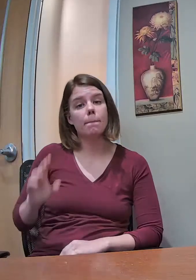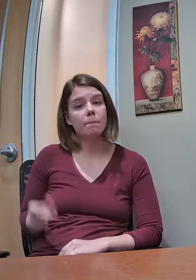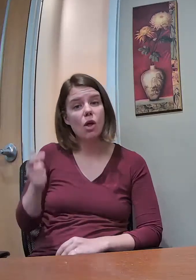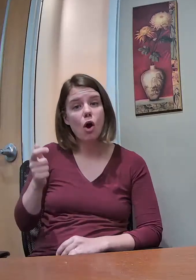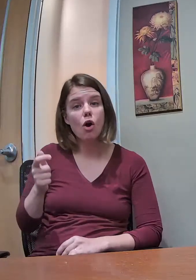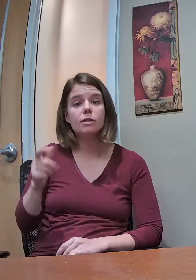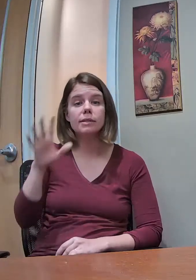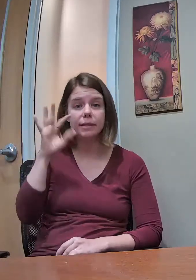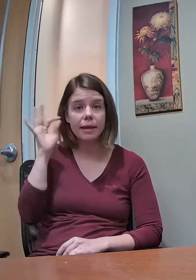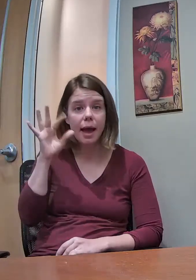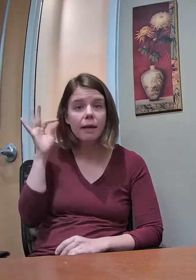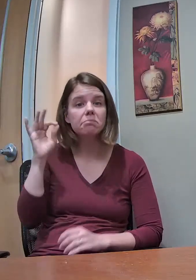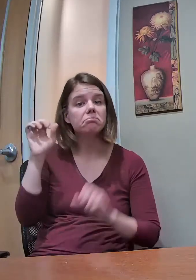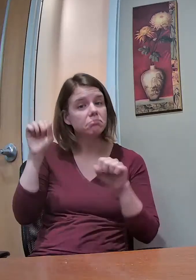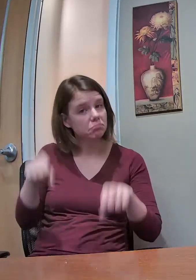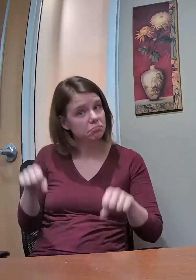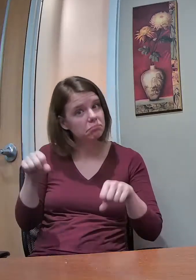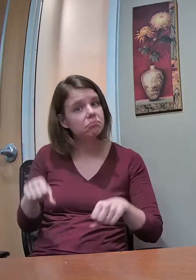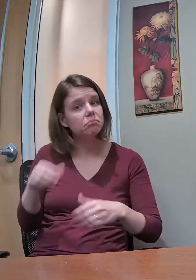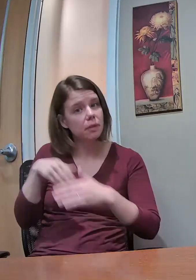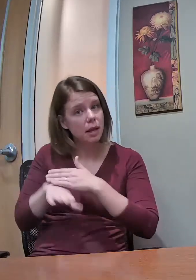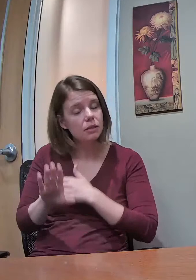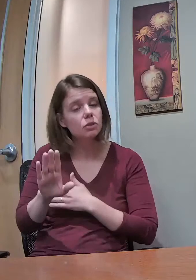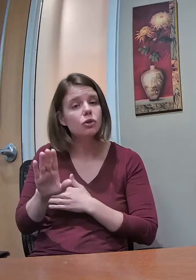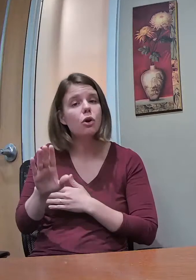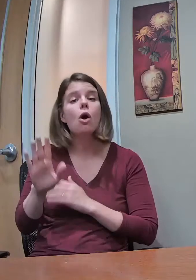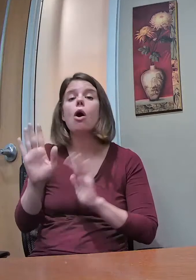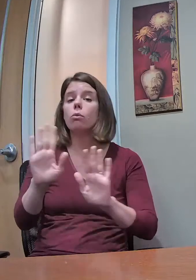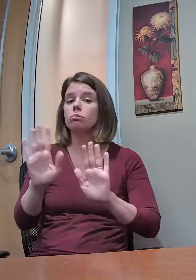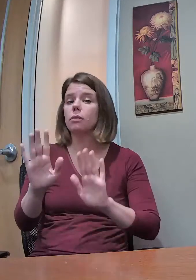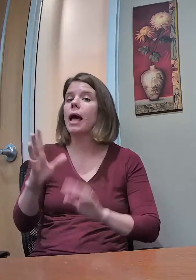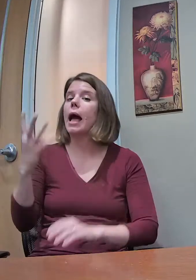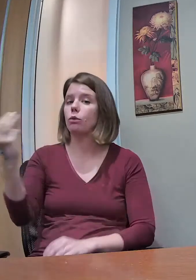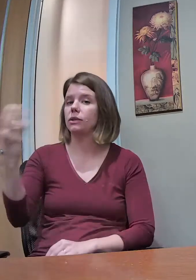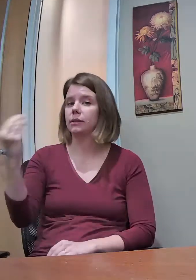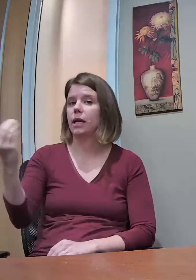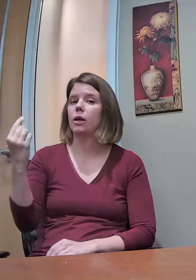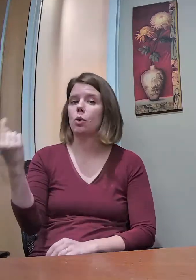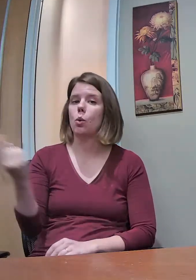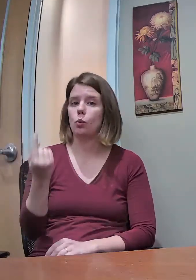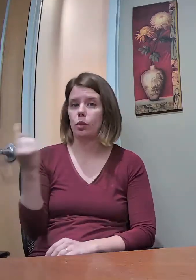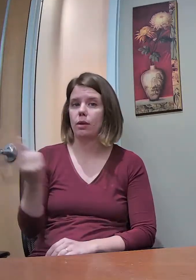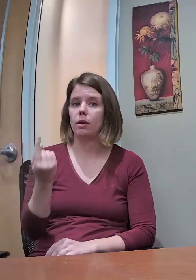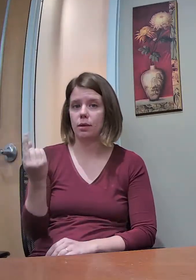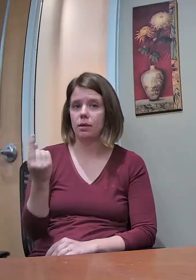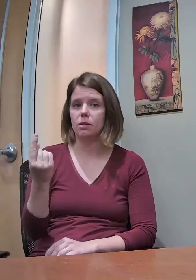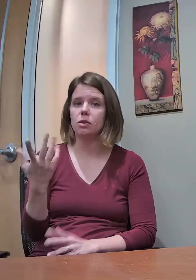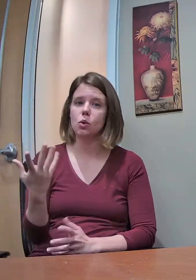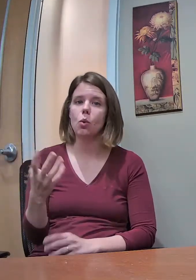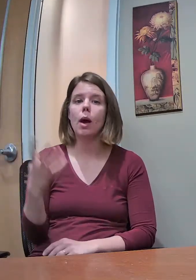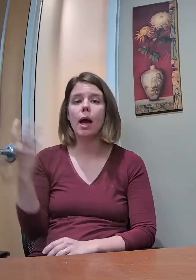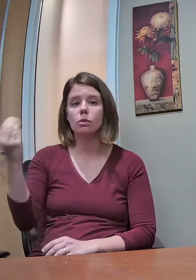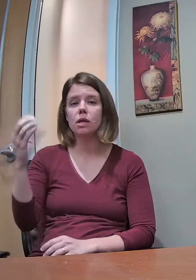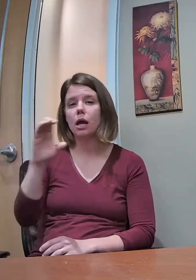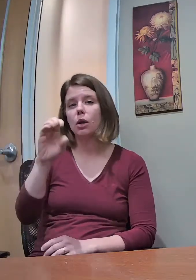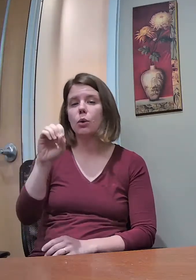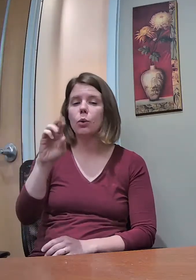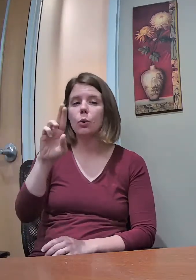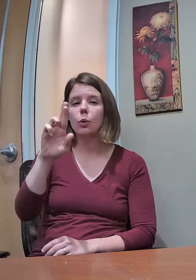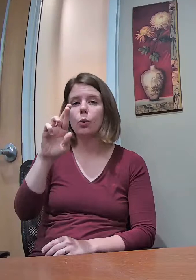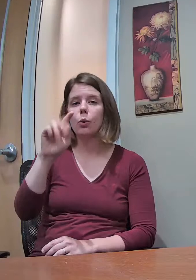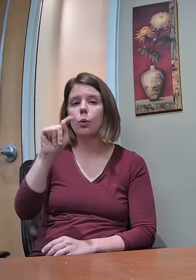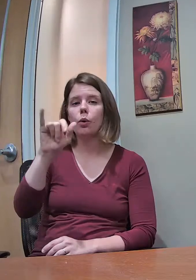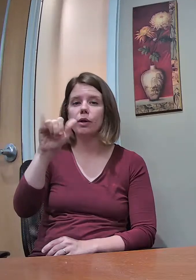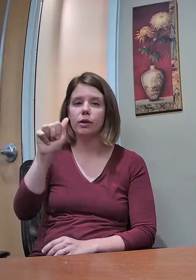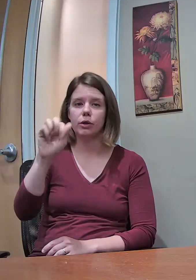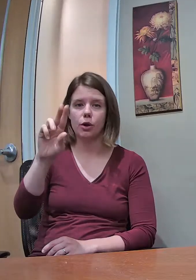are now allowed to be brought in outdoors only. They must be leashed and under full control by the person bringing